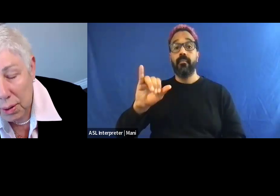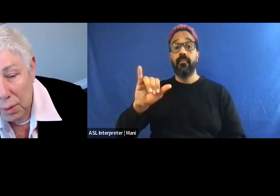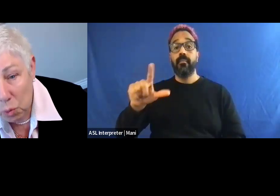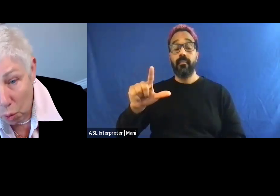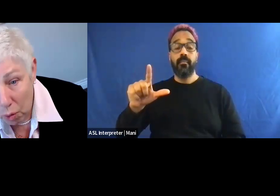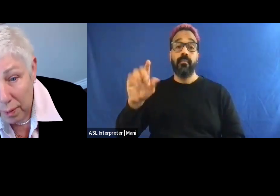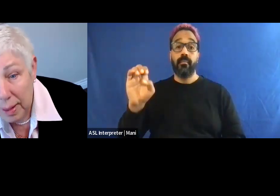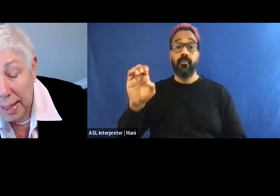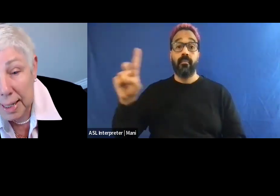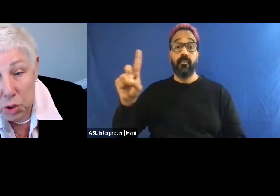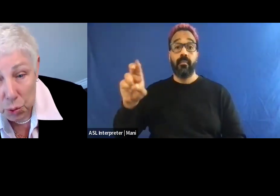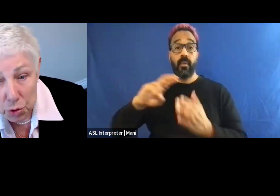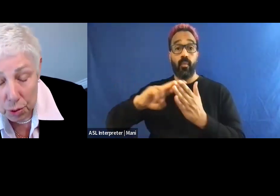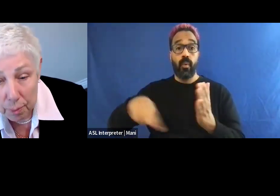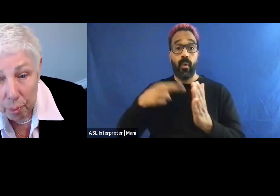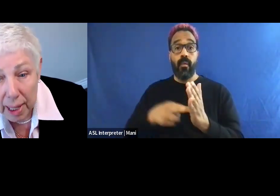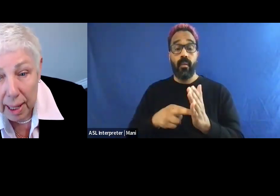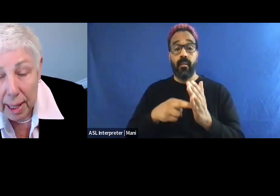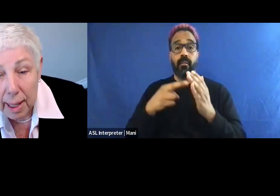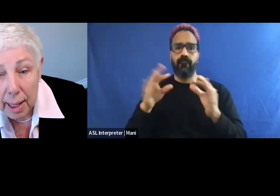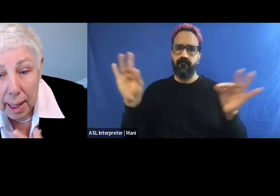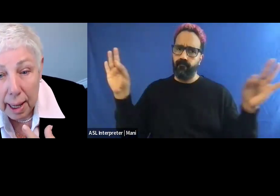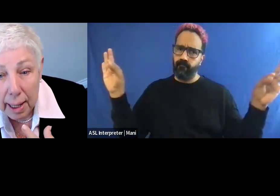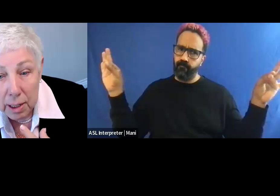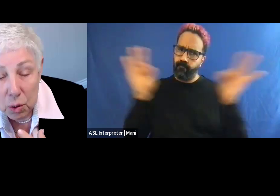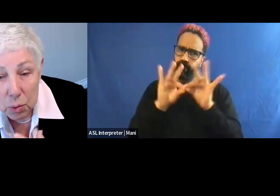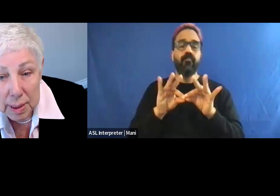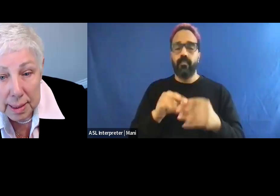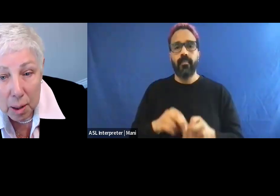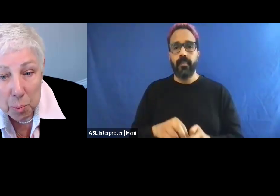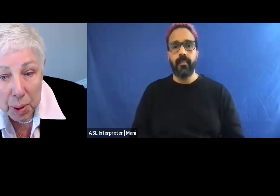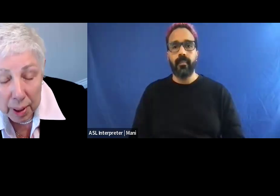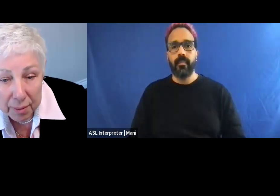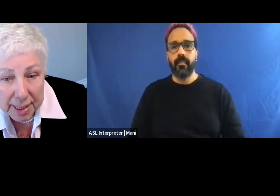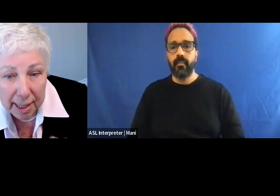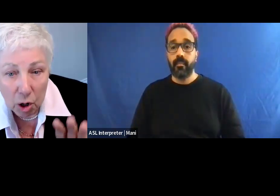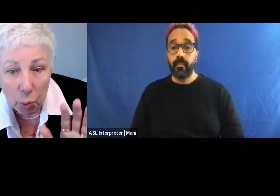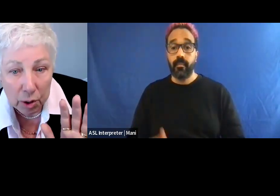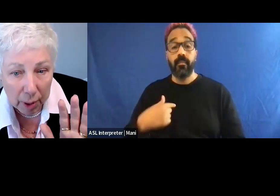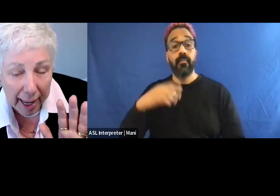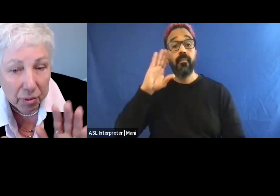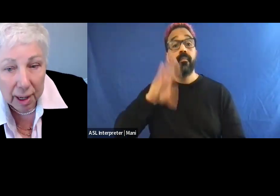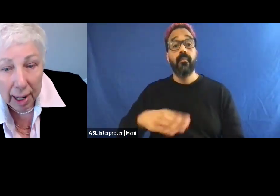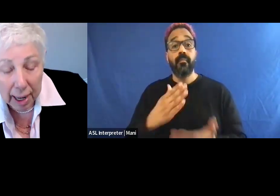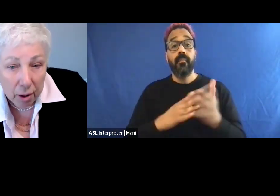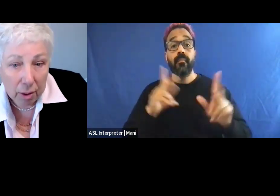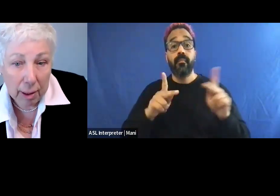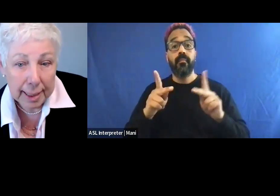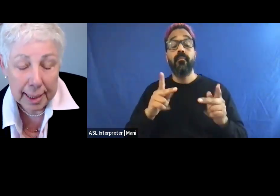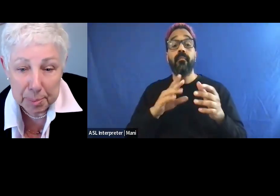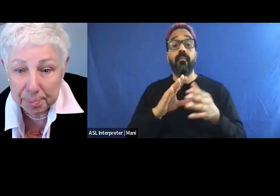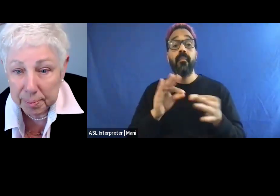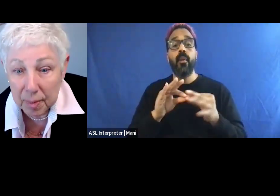director role is crucial. And I know some people have said, oh, we don't have to